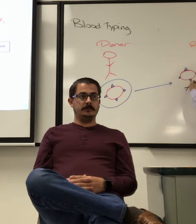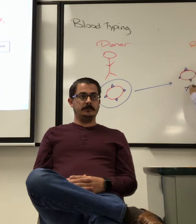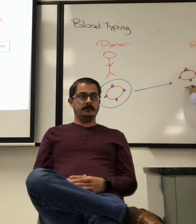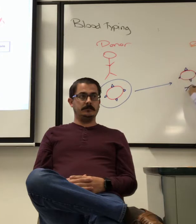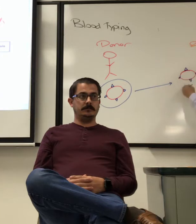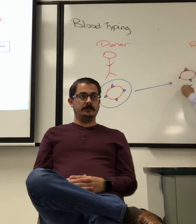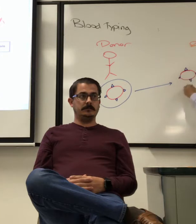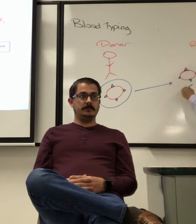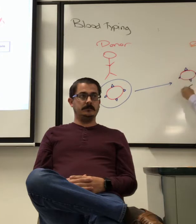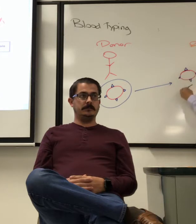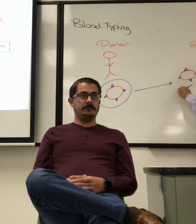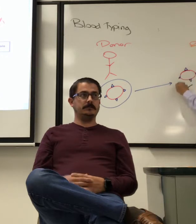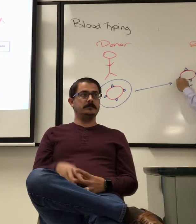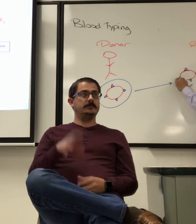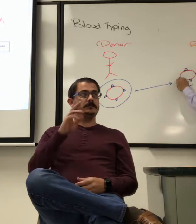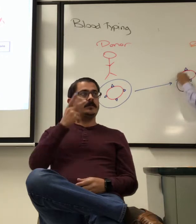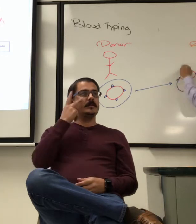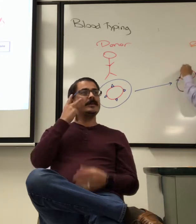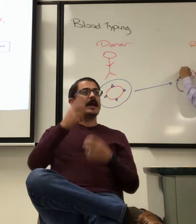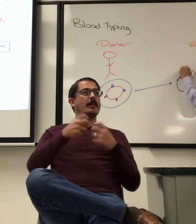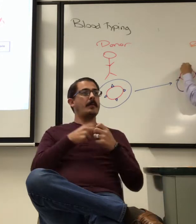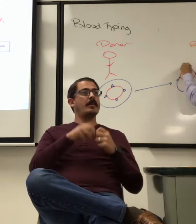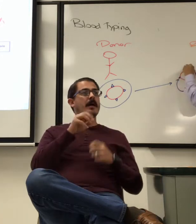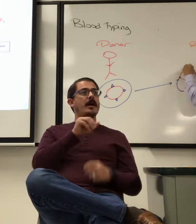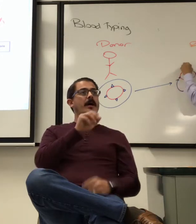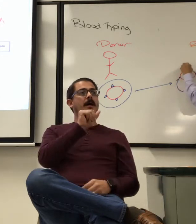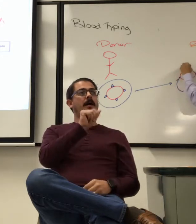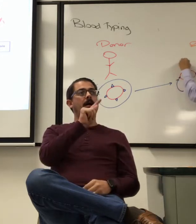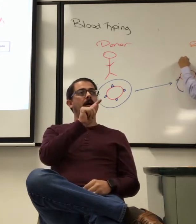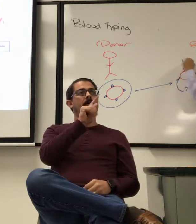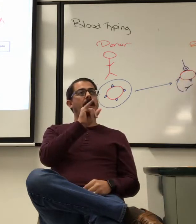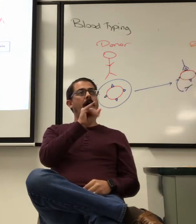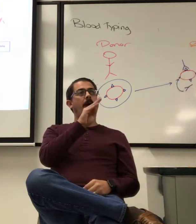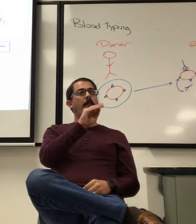You see the problem. This antibody will attack